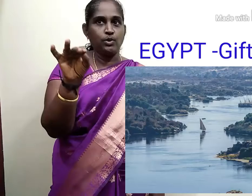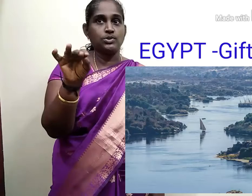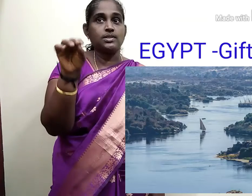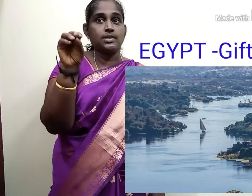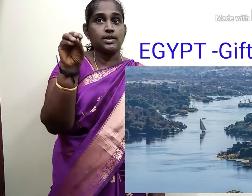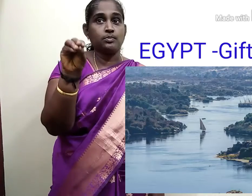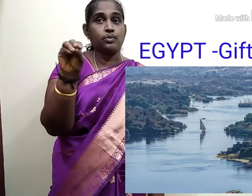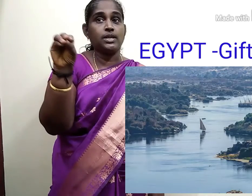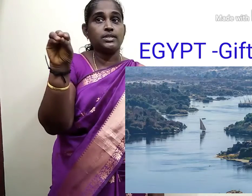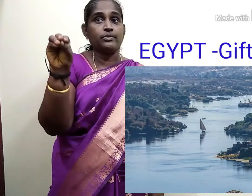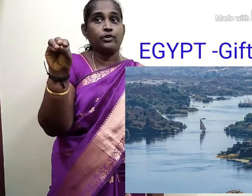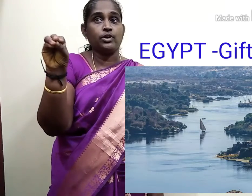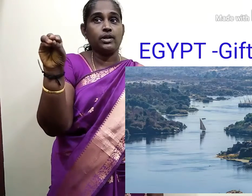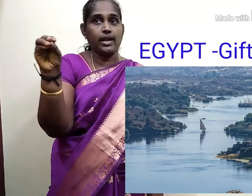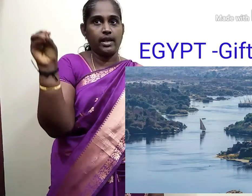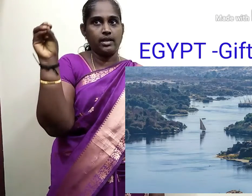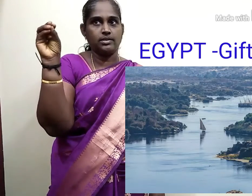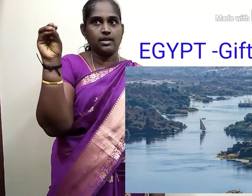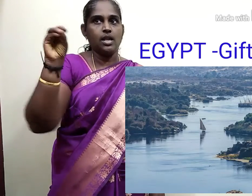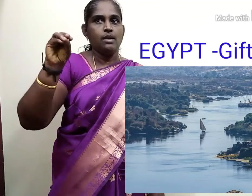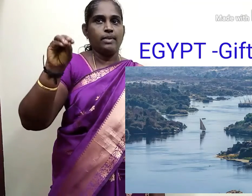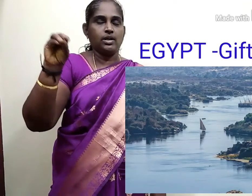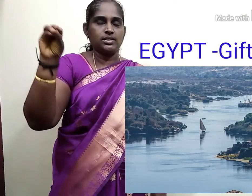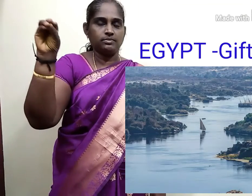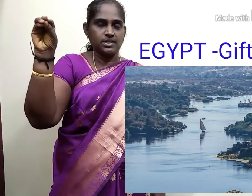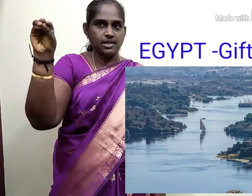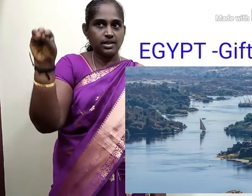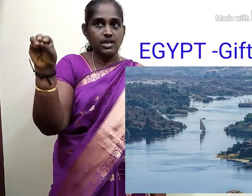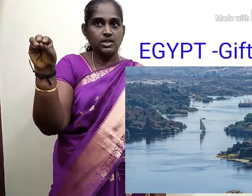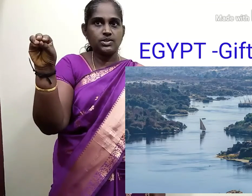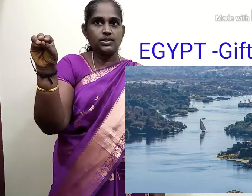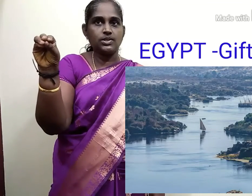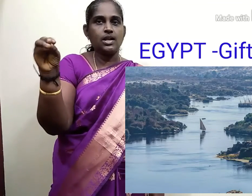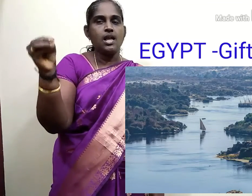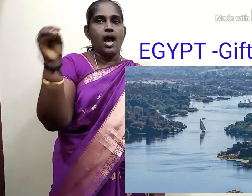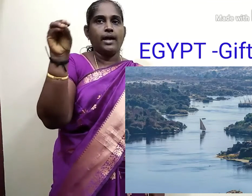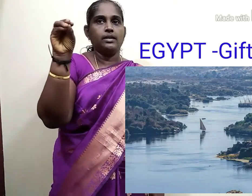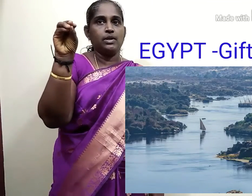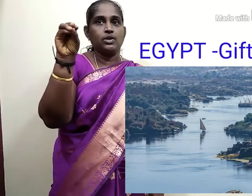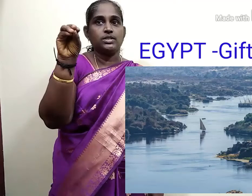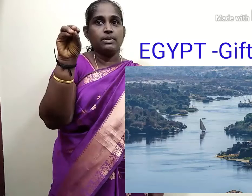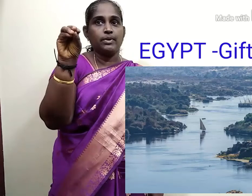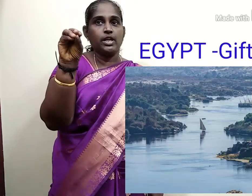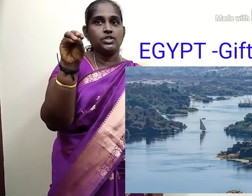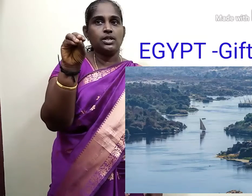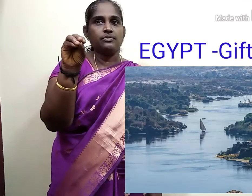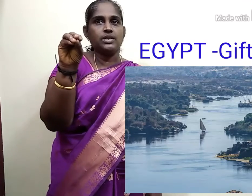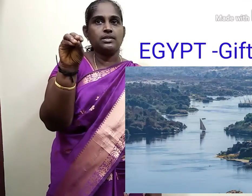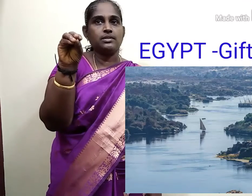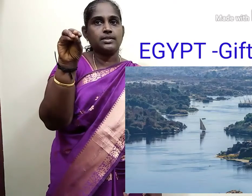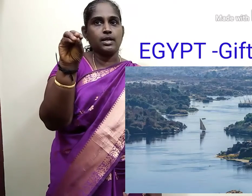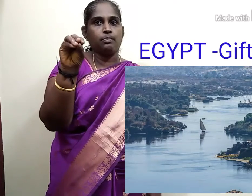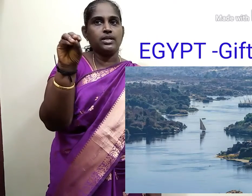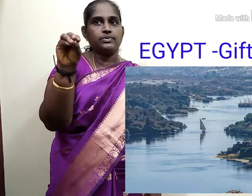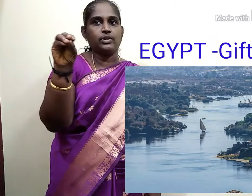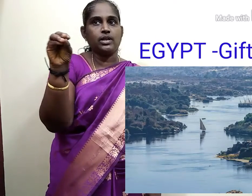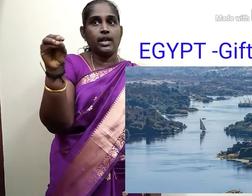produce surplus food grains. Because of this agriculture and because of the production of this surplus food